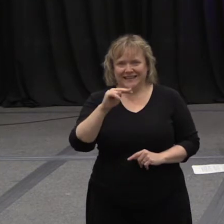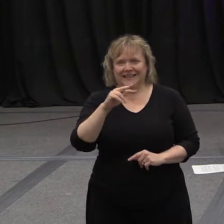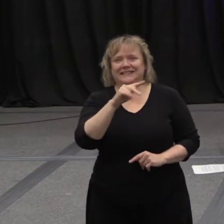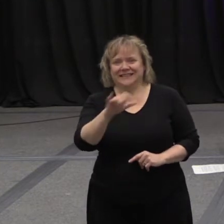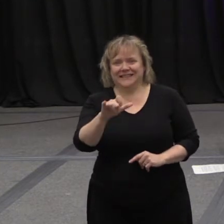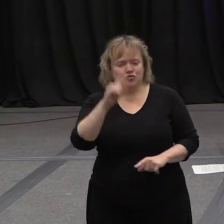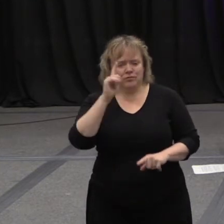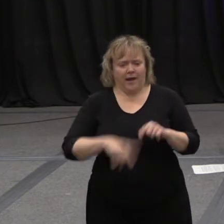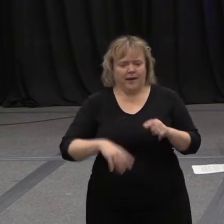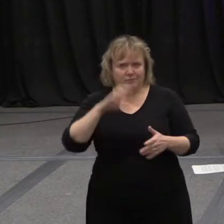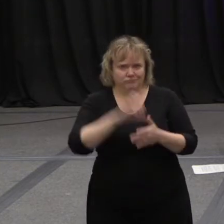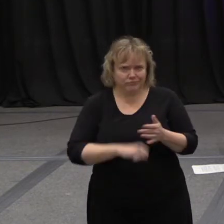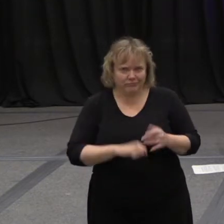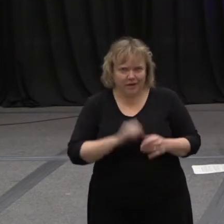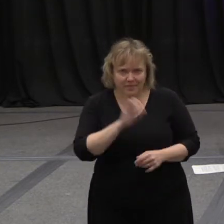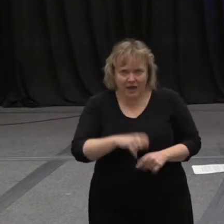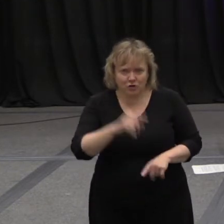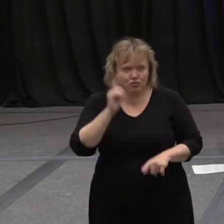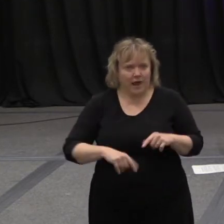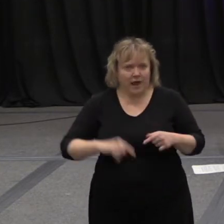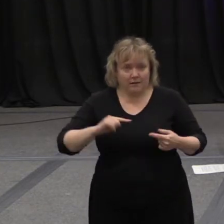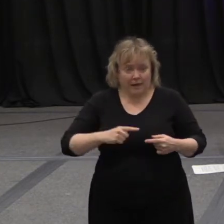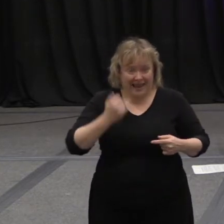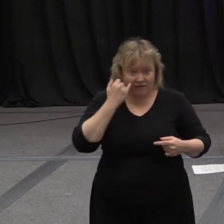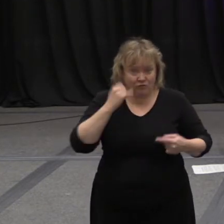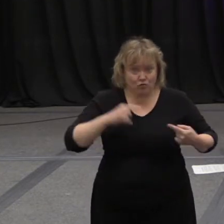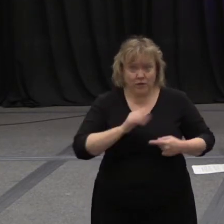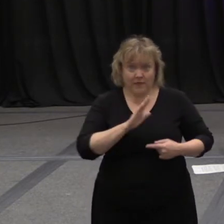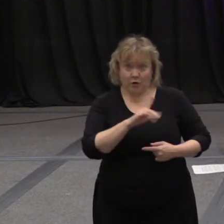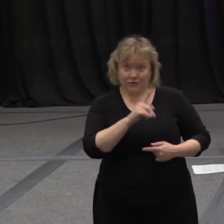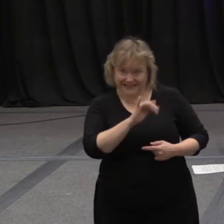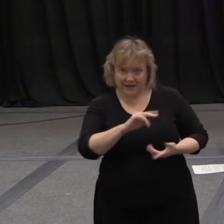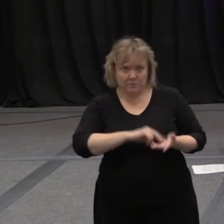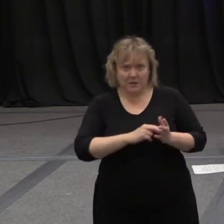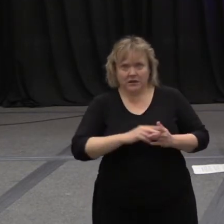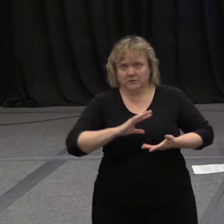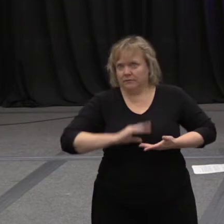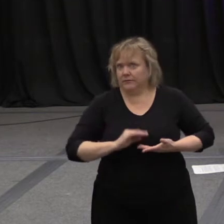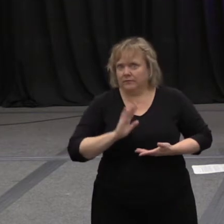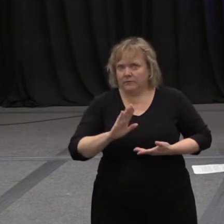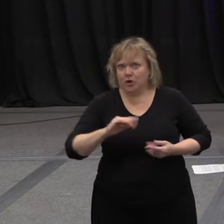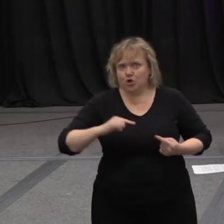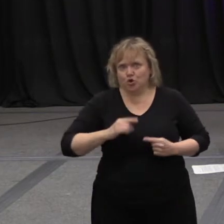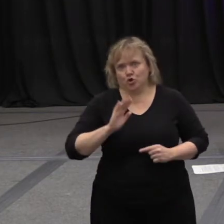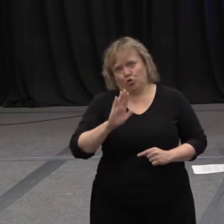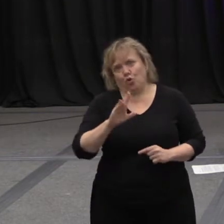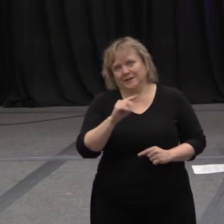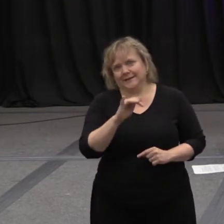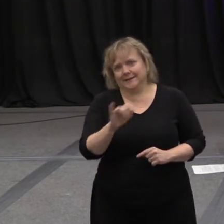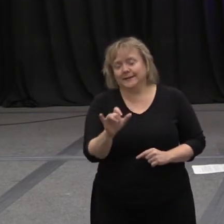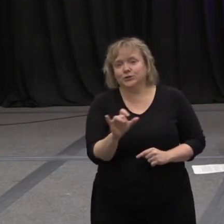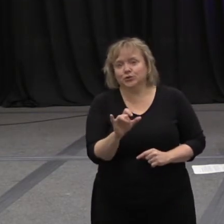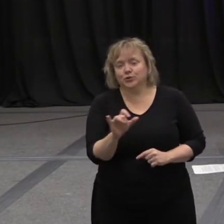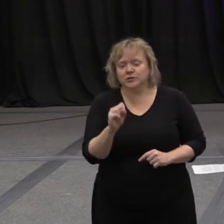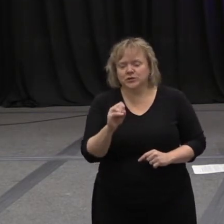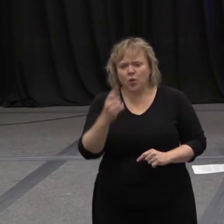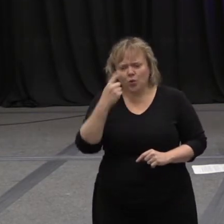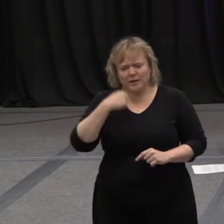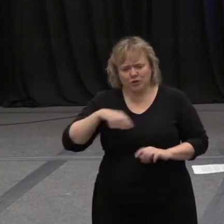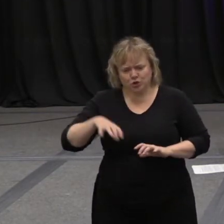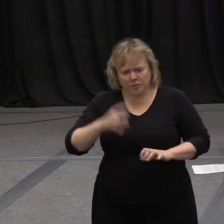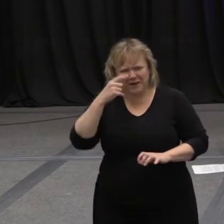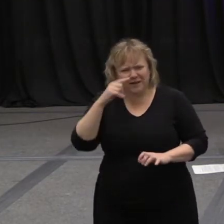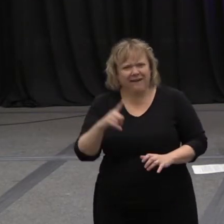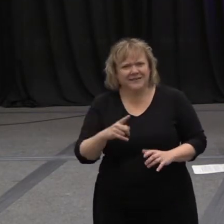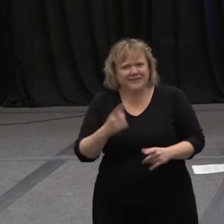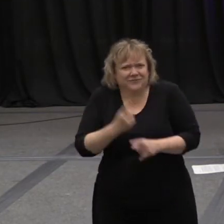cannot take it and we cannot damage it without damaging our own, so we're going to treat each other well because it's the right thing to do, whether we have a God